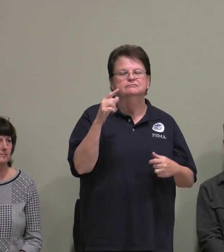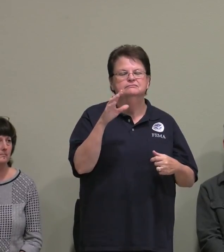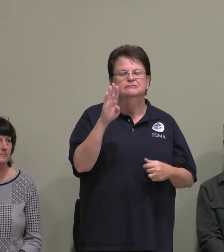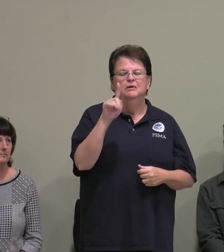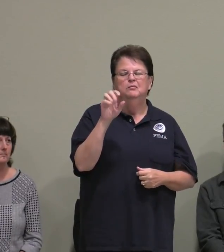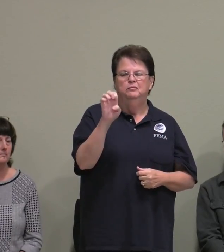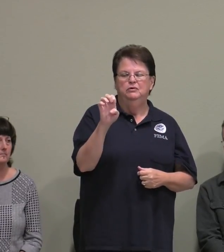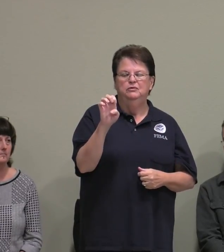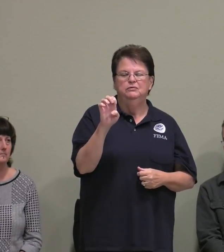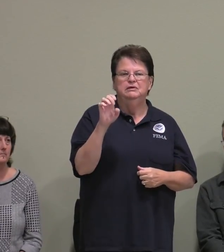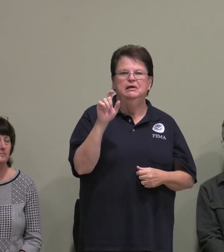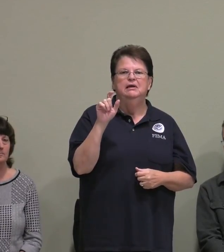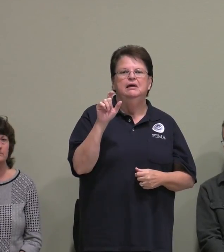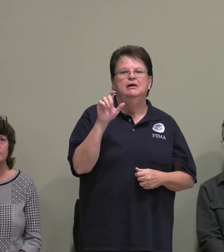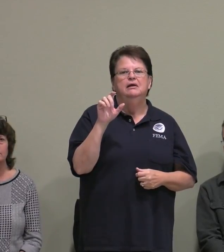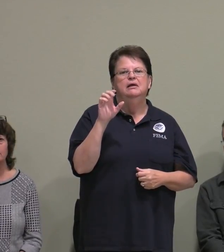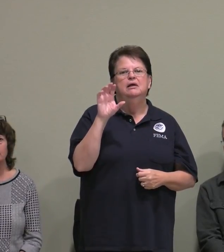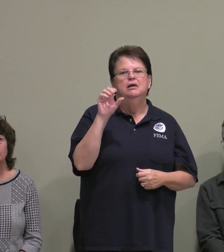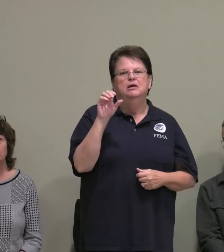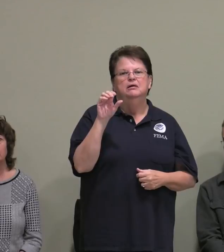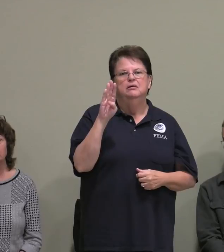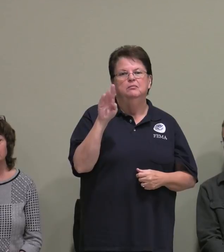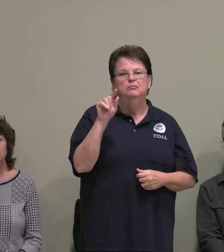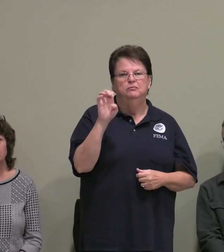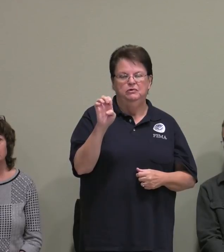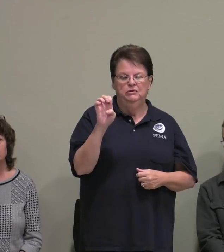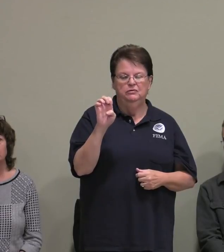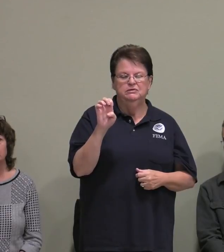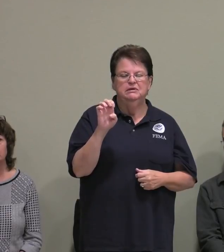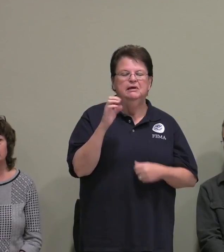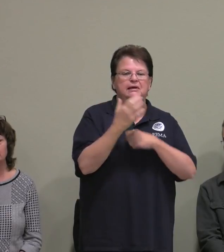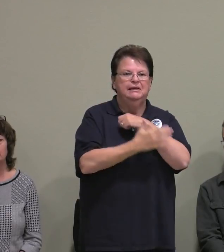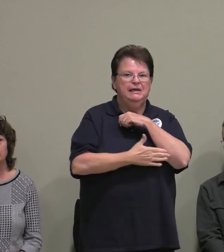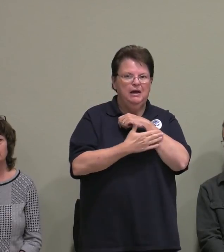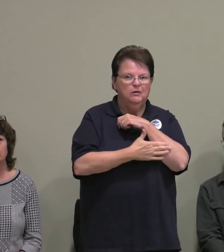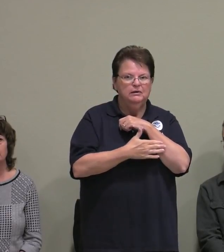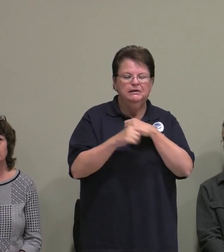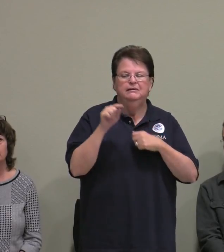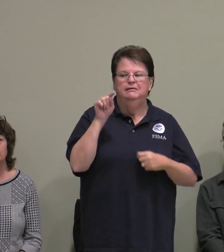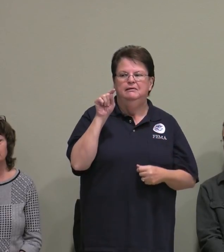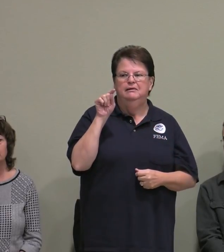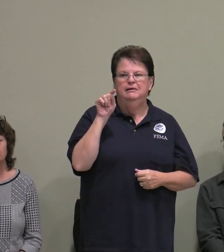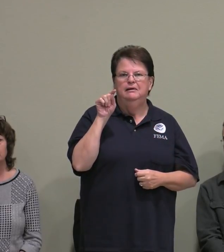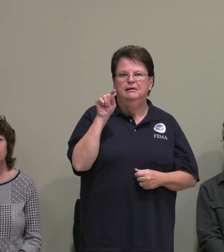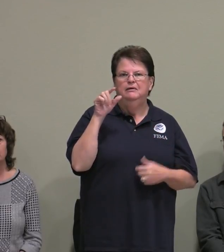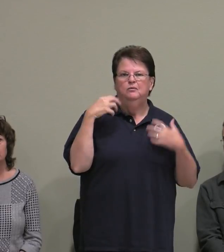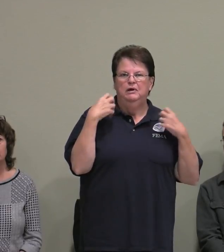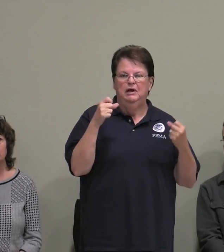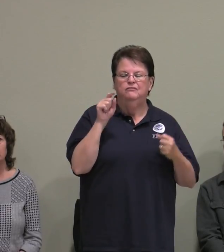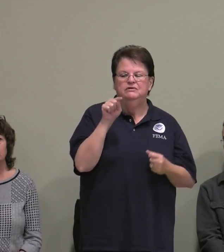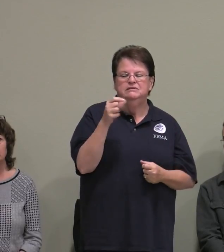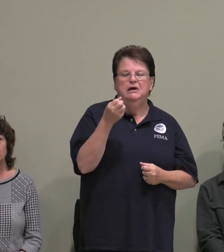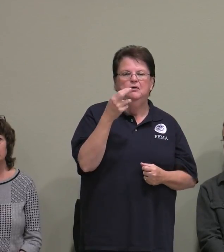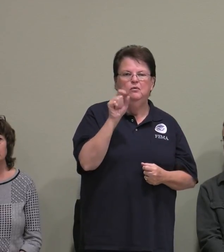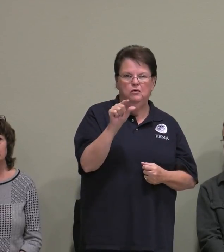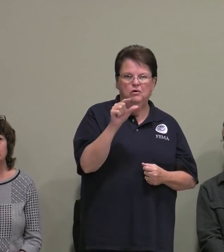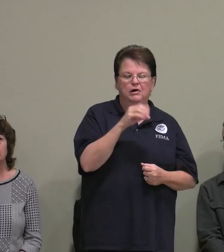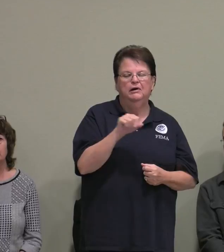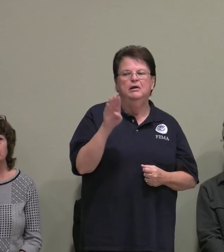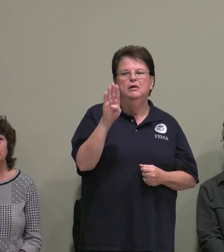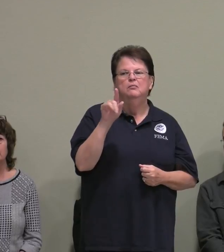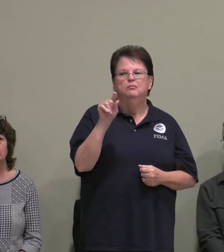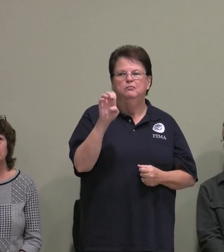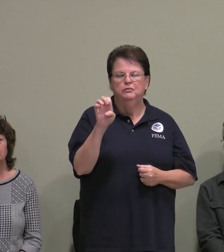buttecountyrecovers at buttecounty.net. I absolutely recognize that not everybody has access to the